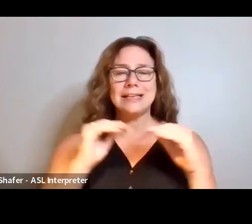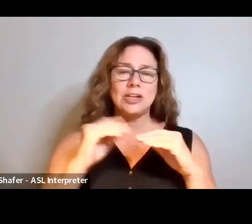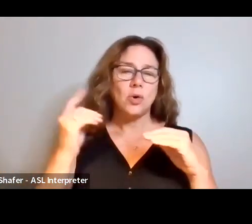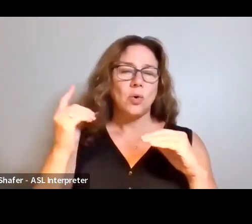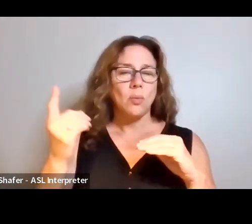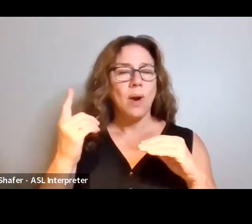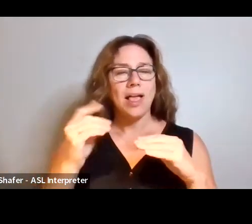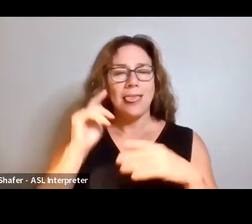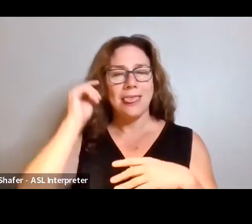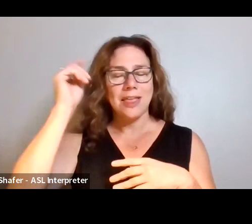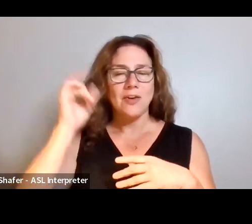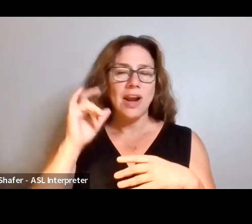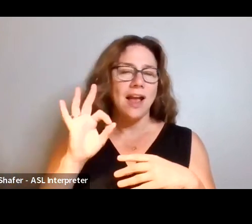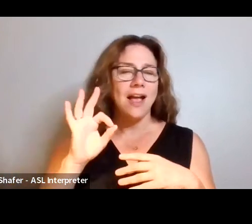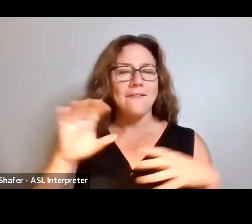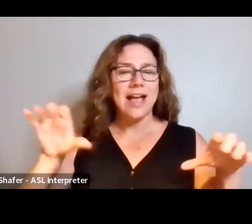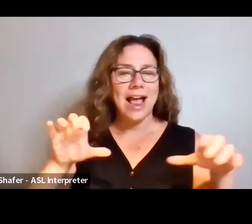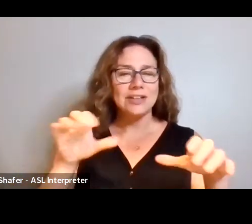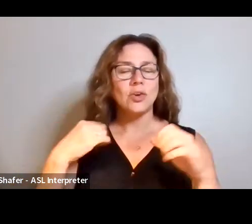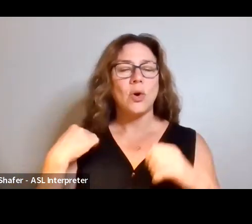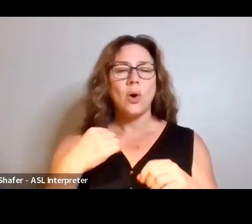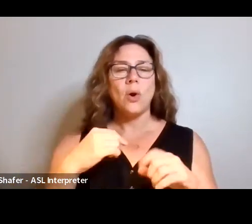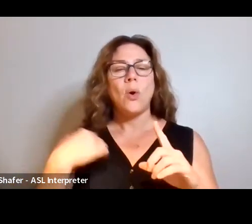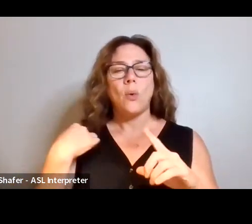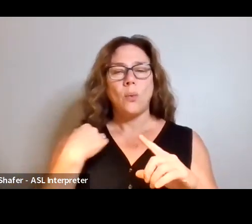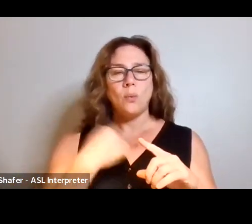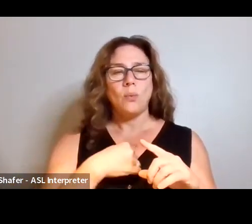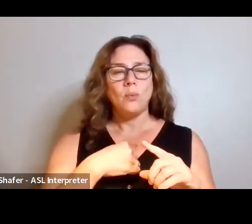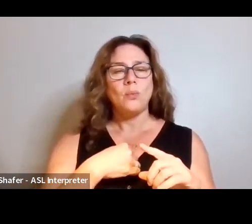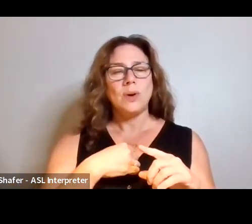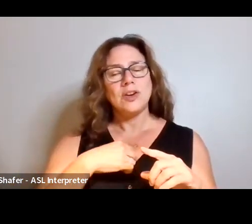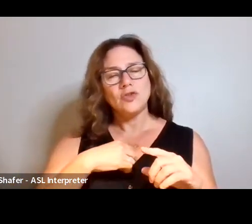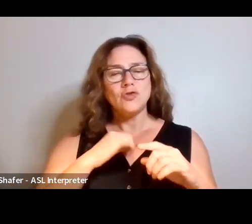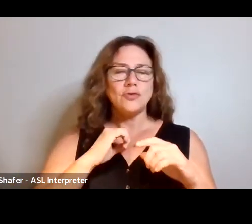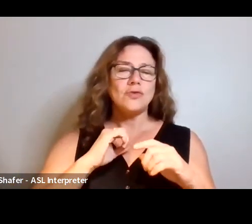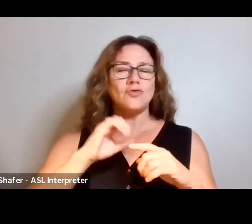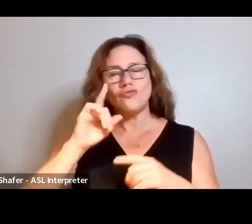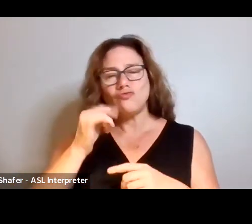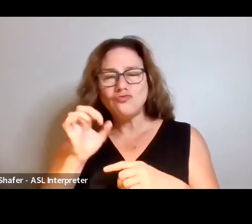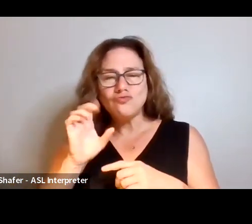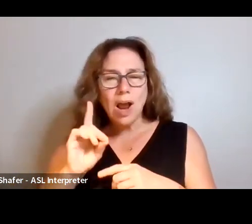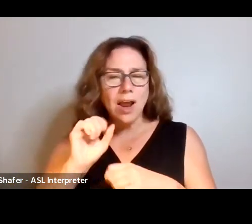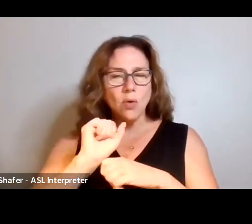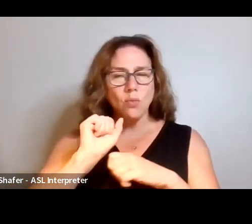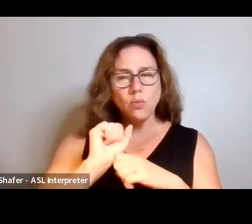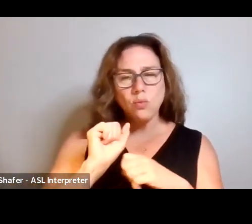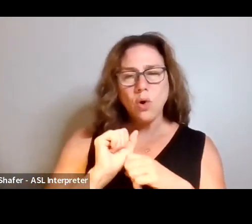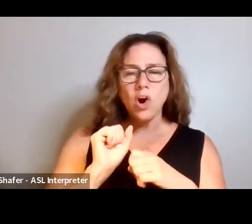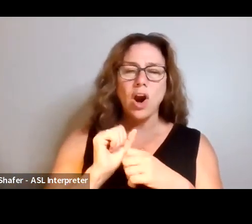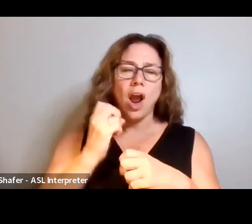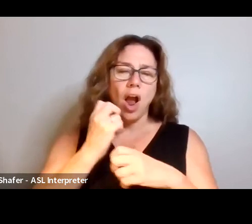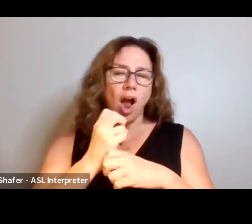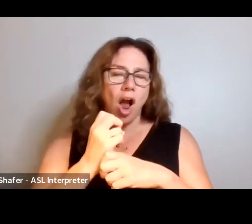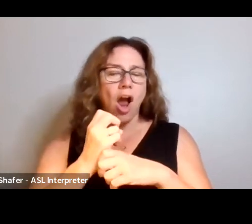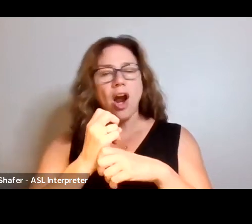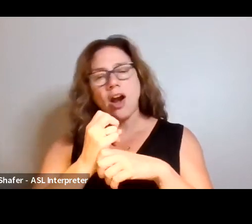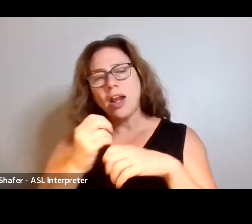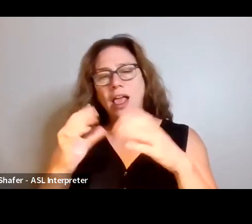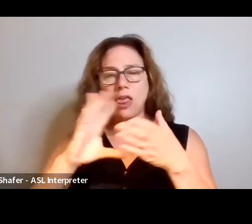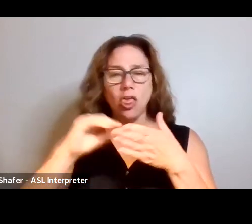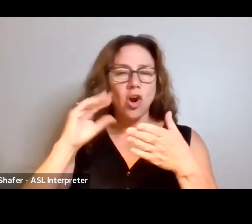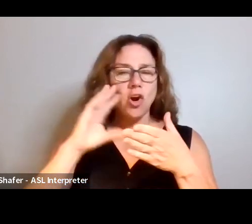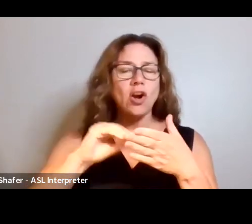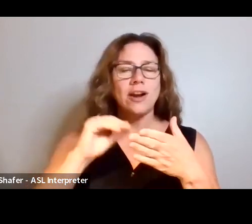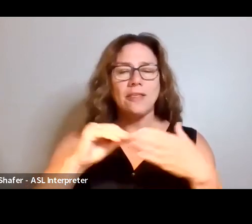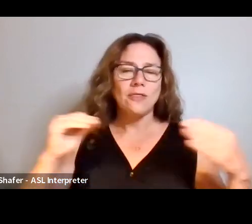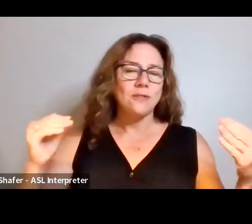vibe, connect, and respect, we grind, which means to work hard and learn, and then thrive and aspire and grow. And so